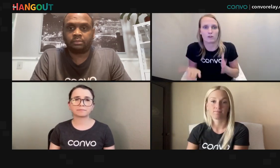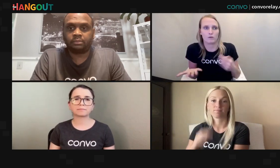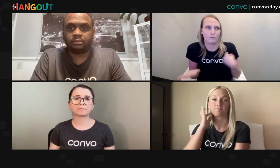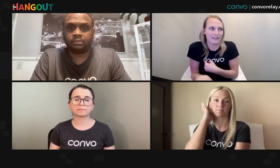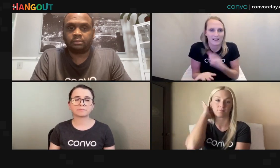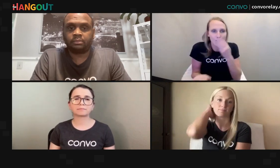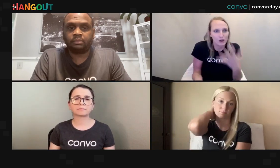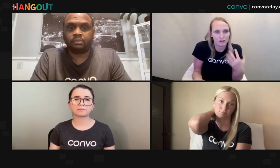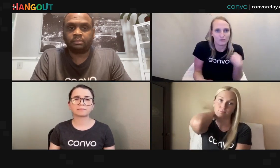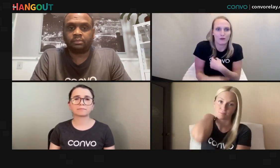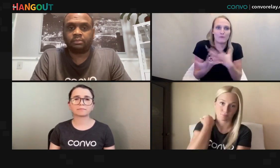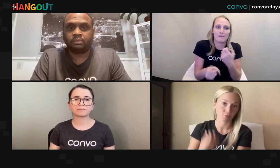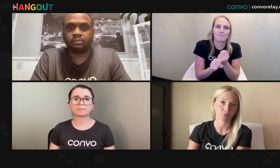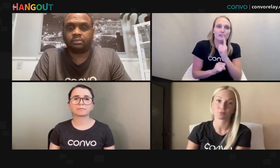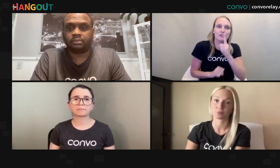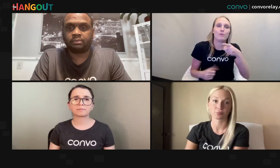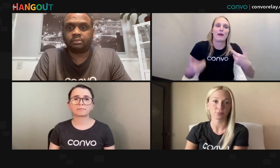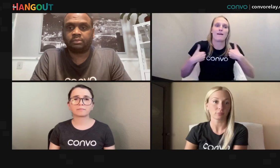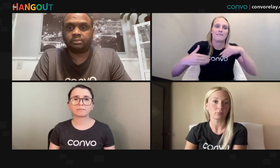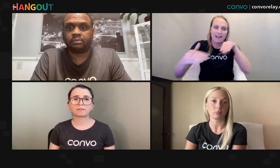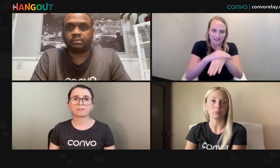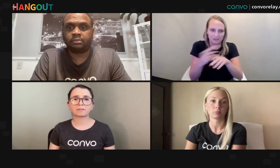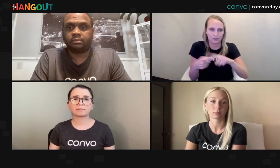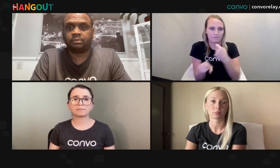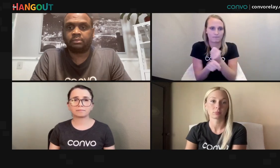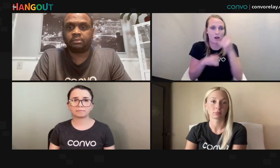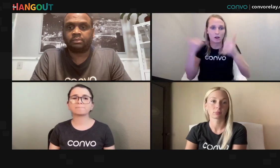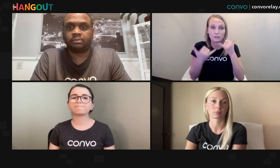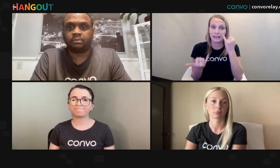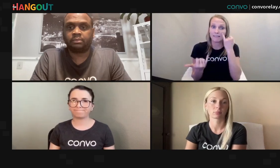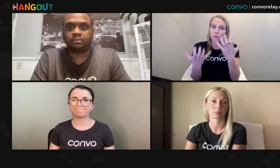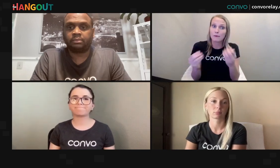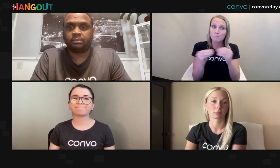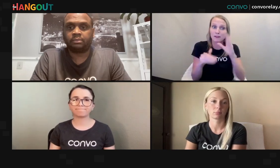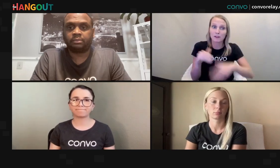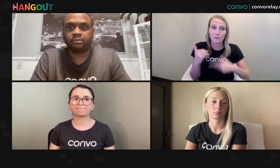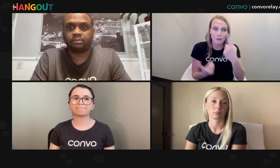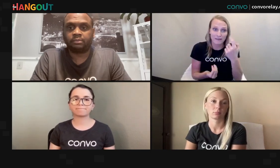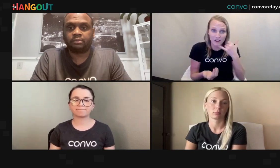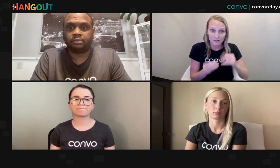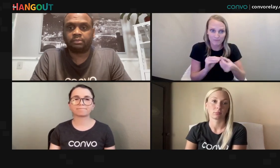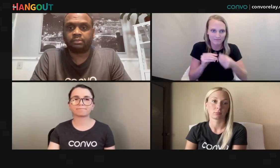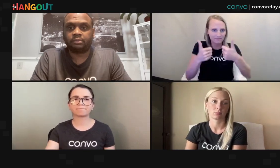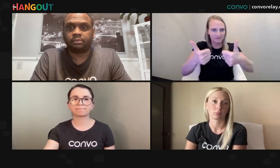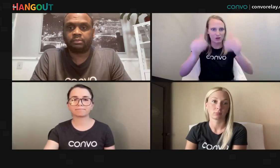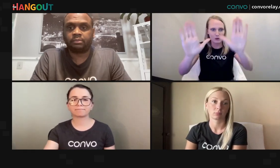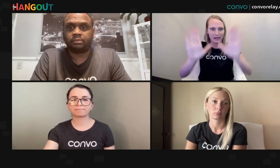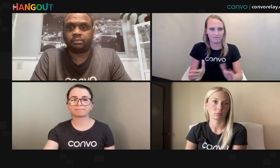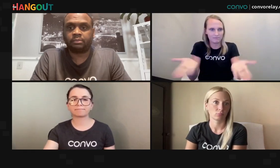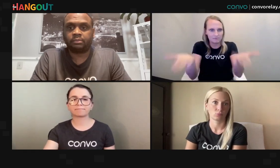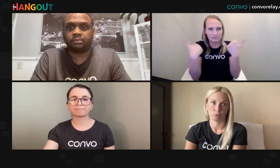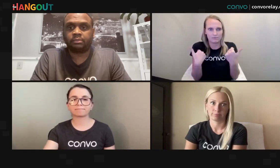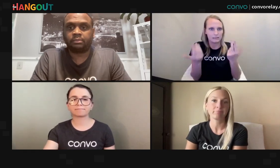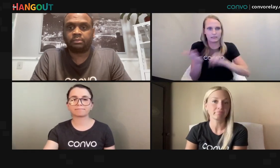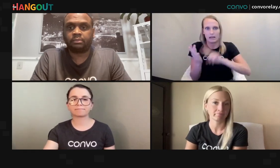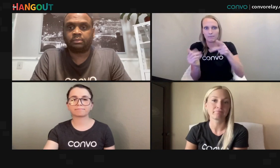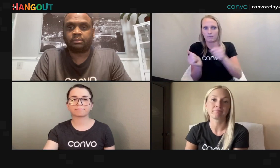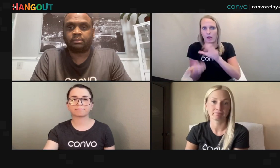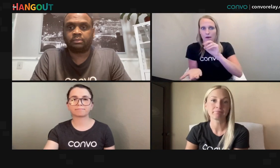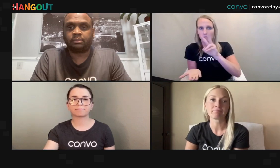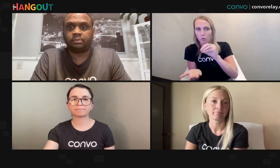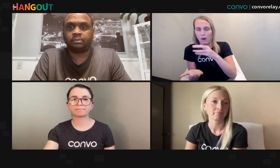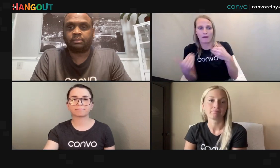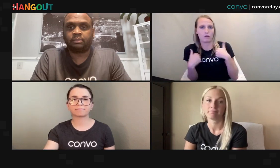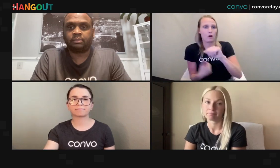of the day. Whatever VRS provider you choose, we don't care. We want to make sure that you have access to calls. If you want more than one phone